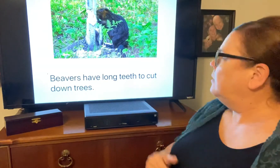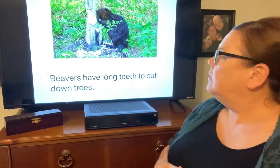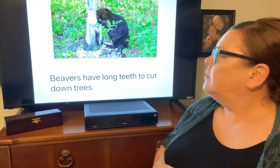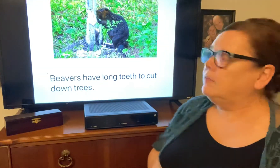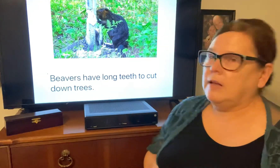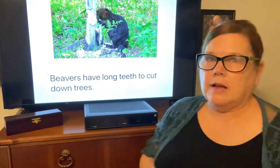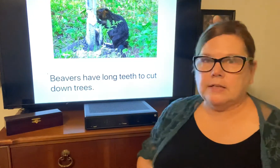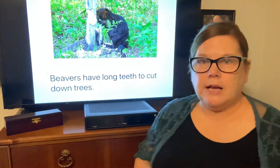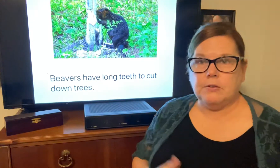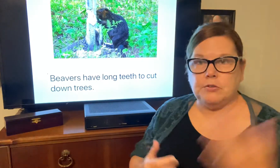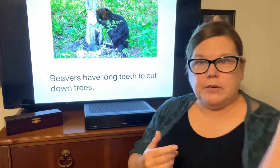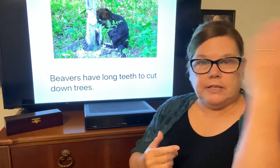they knock down the trees.